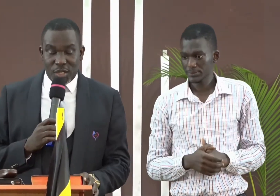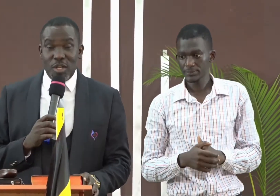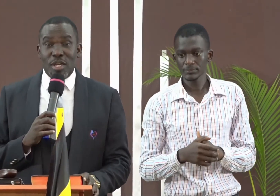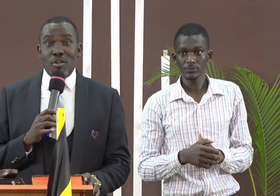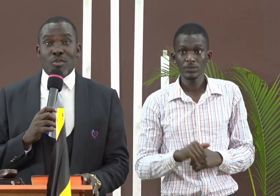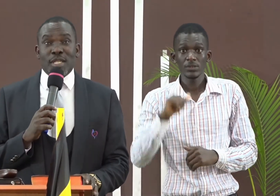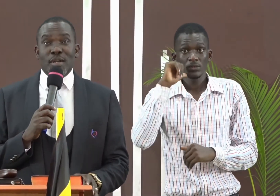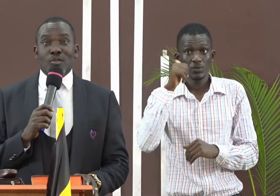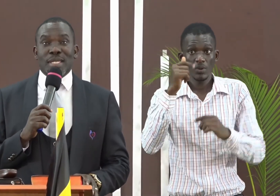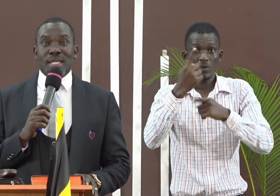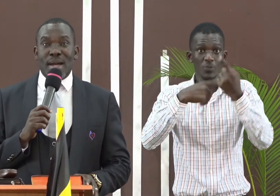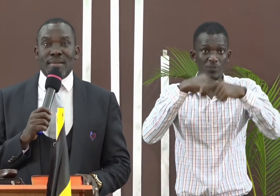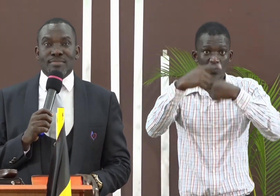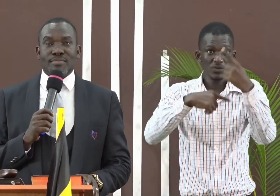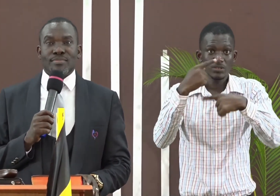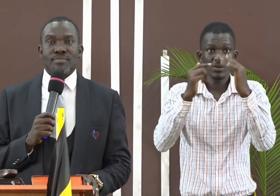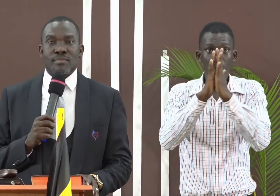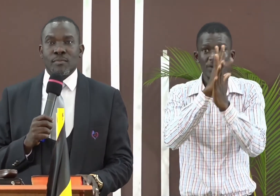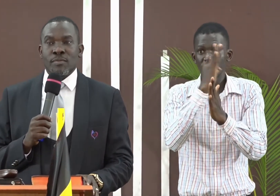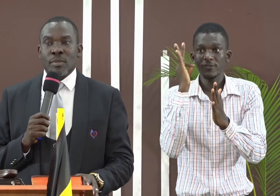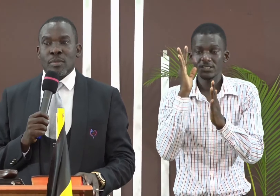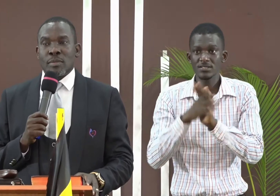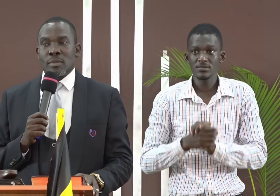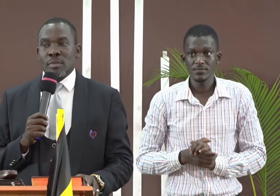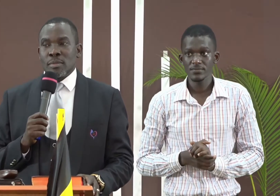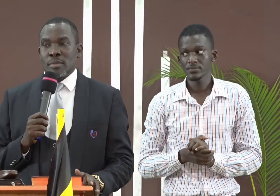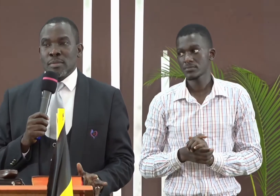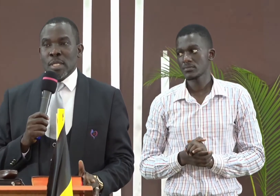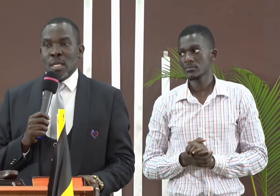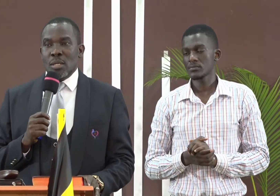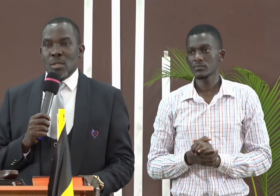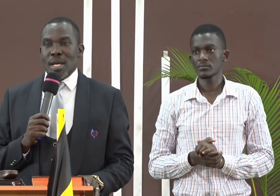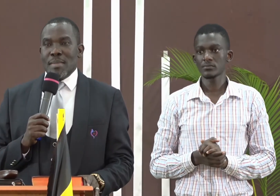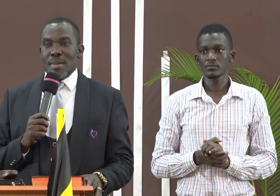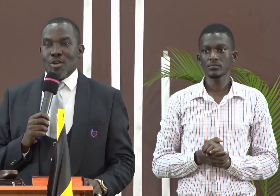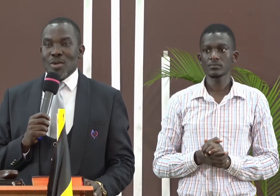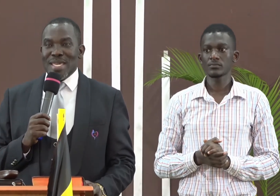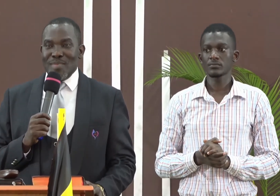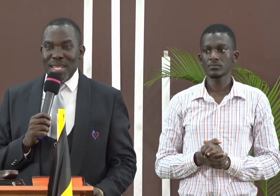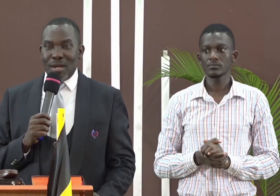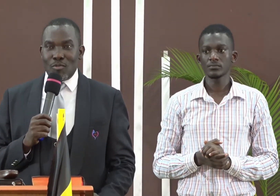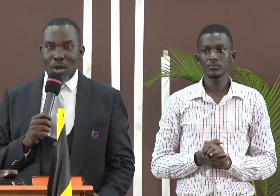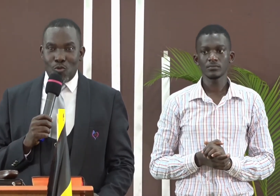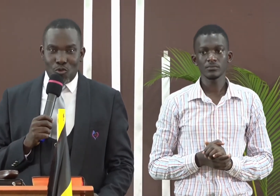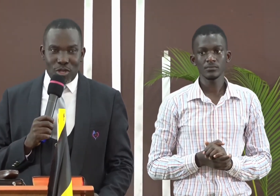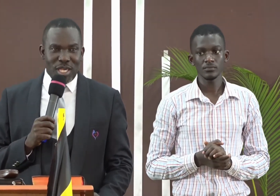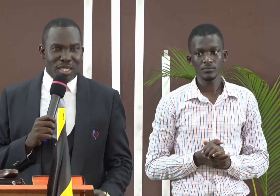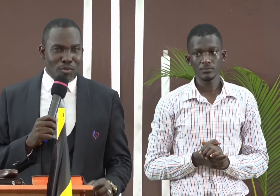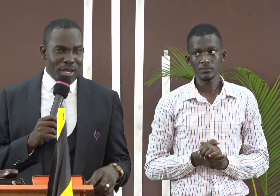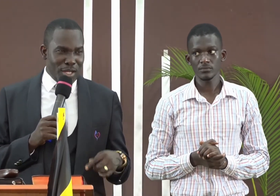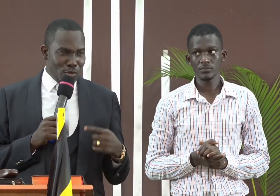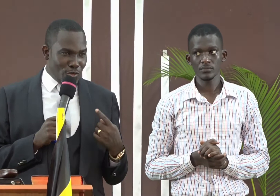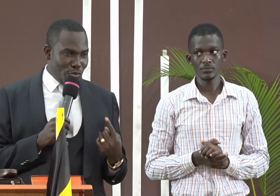Lord. Enkya tweyongerayo mu kusaba n'okusiiba. Tomorrow we are continuing in prayer and fasting. N'ogamba banno yimirira ku magulu go.